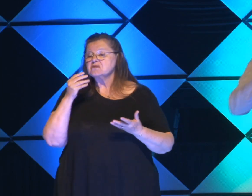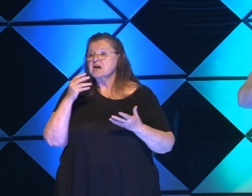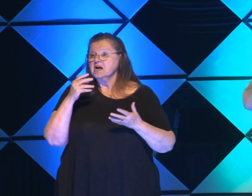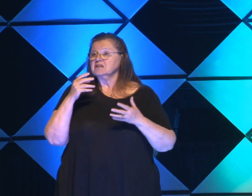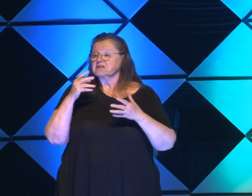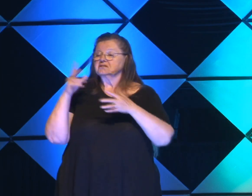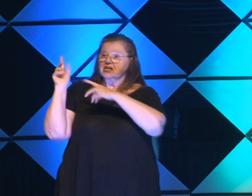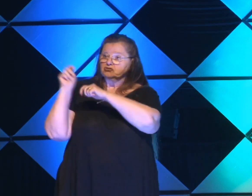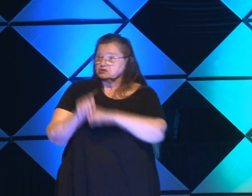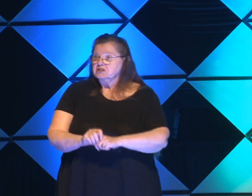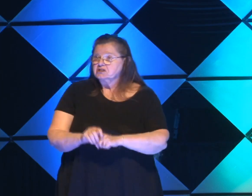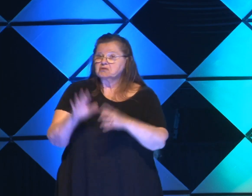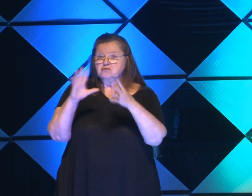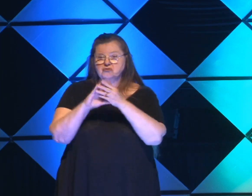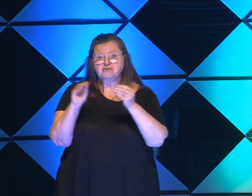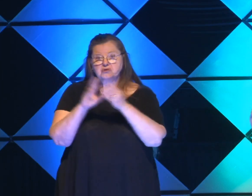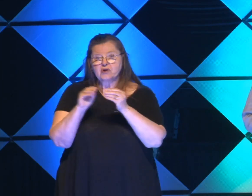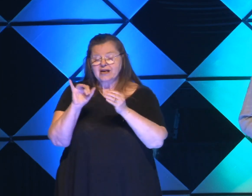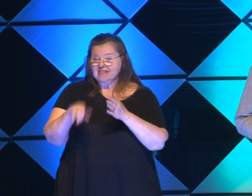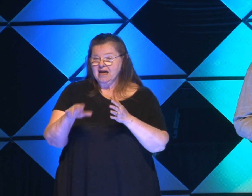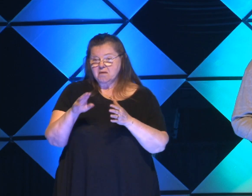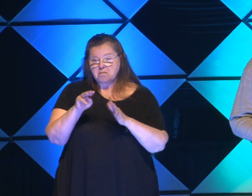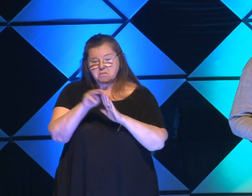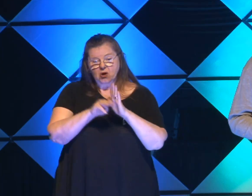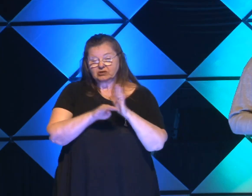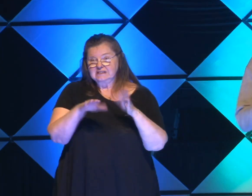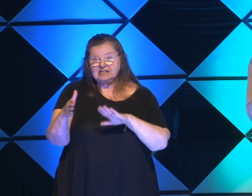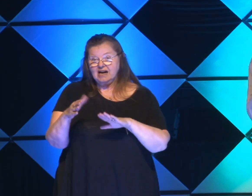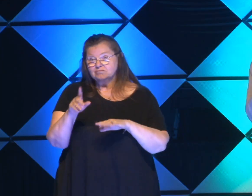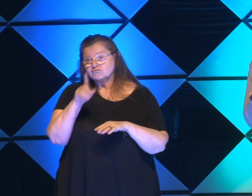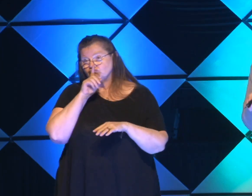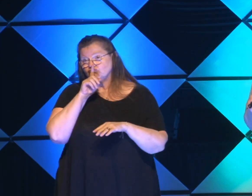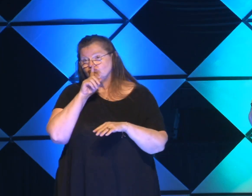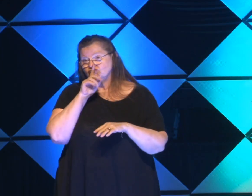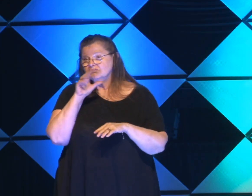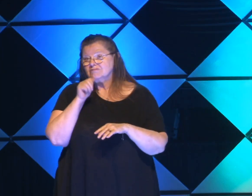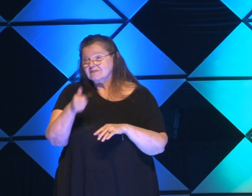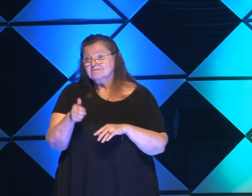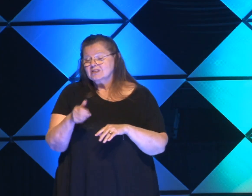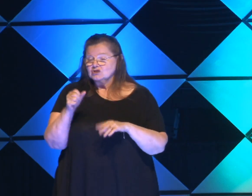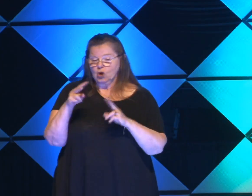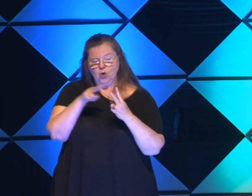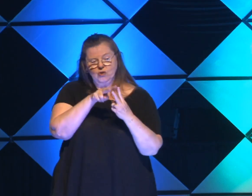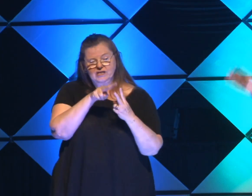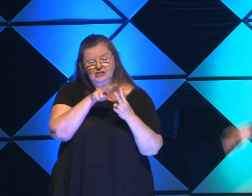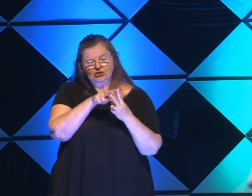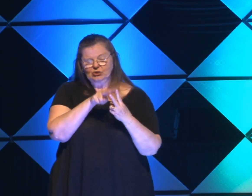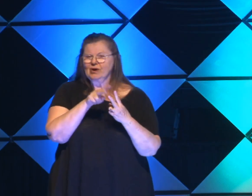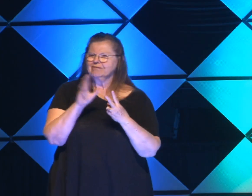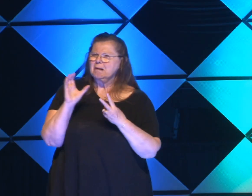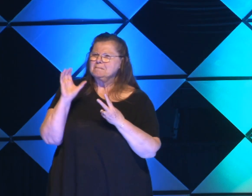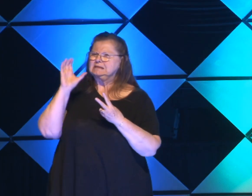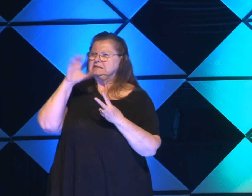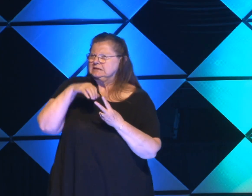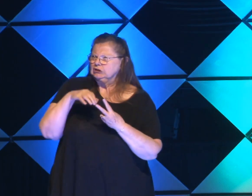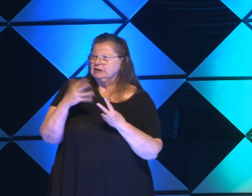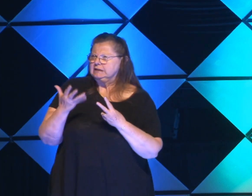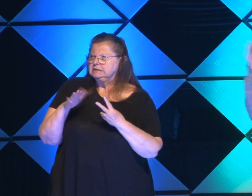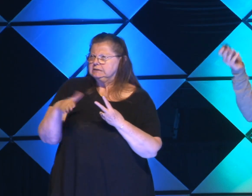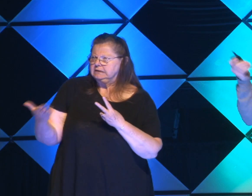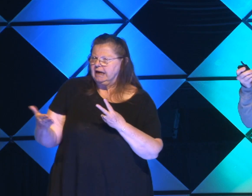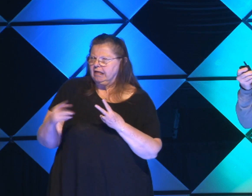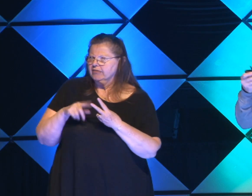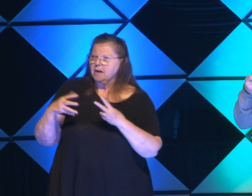all kinds of stories come out that Moses never actually did die. So you have these two people that have kind of a mysterious death. They're